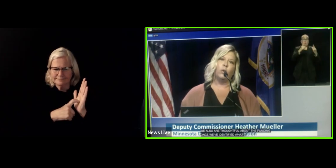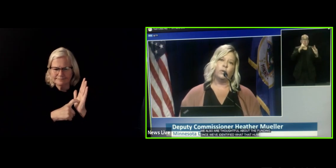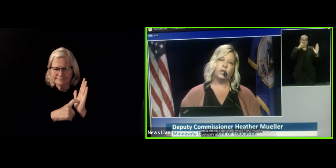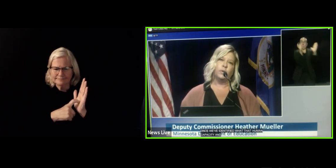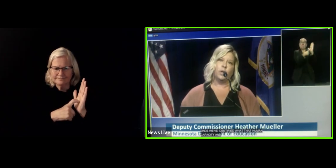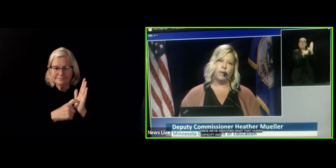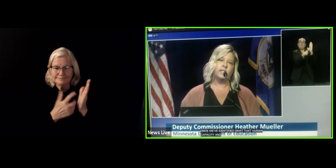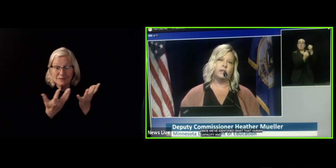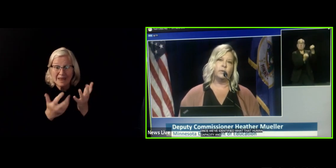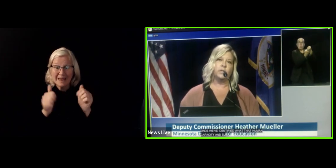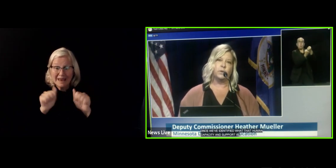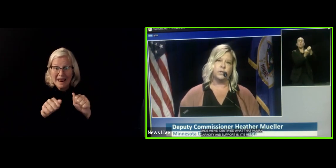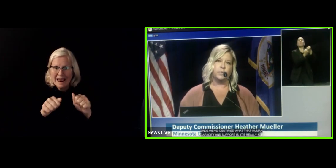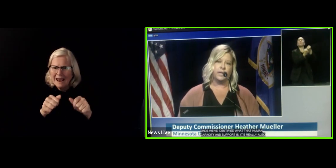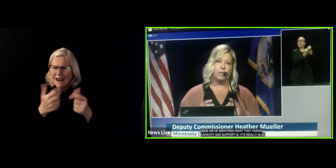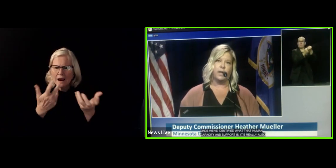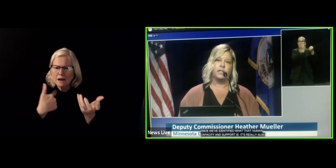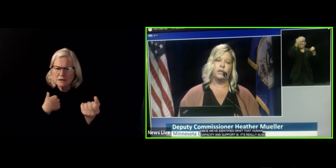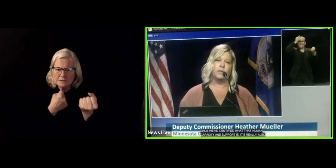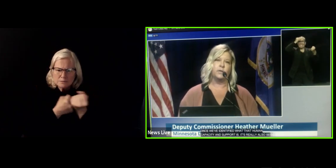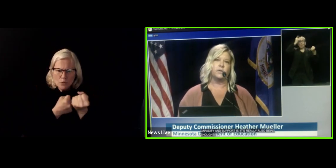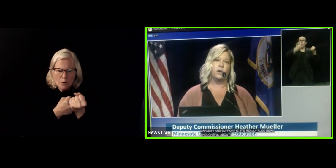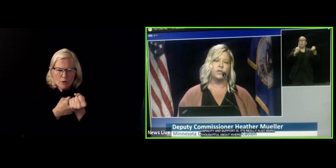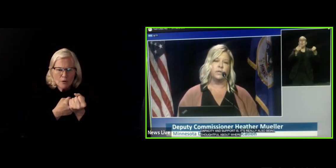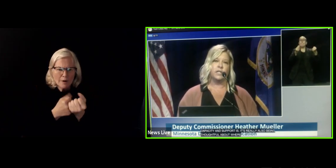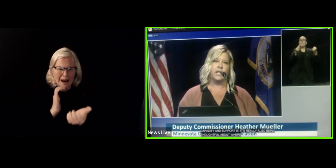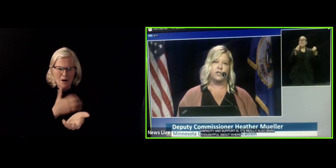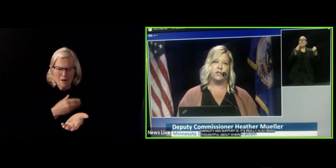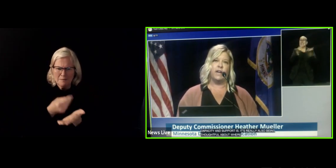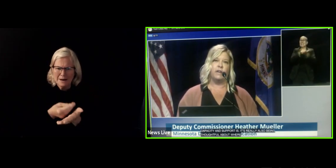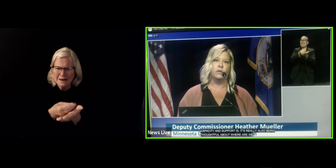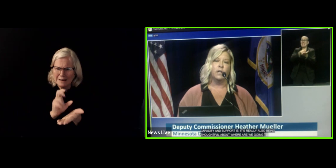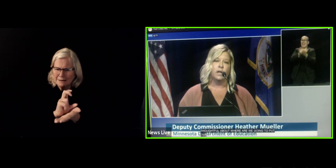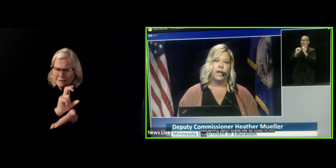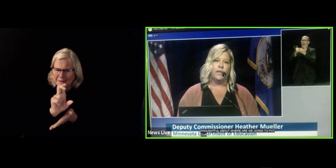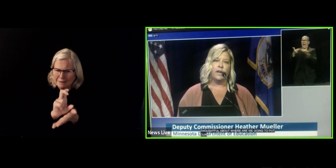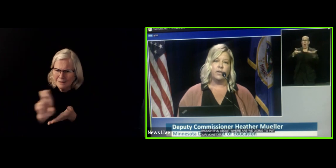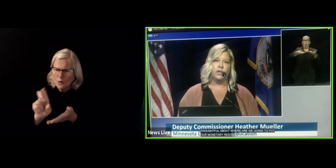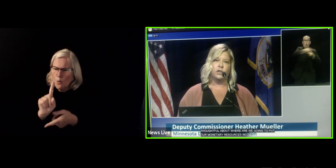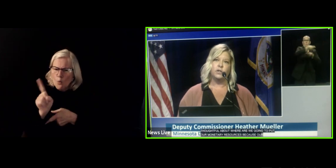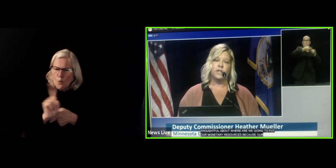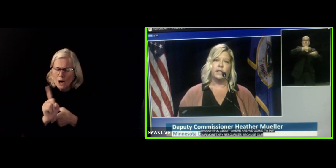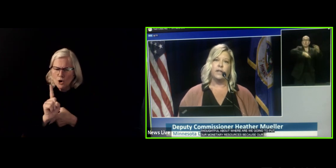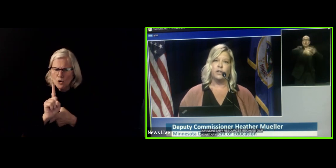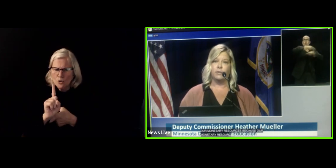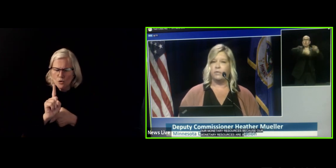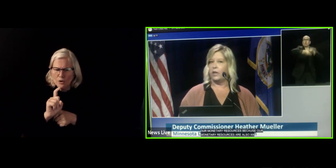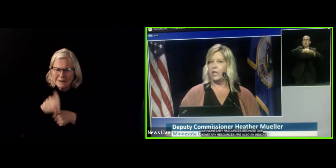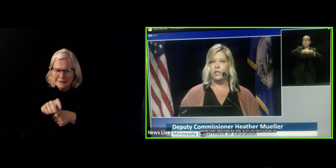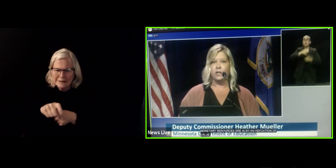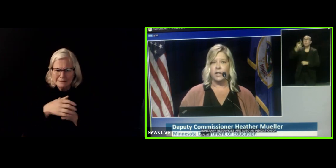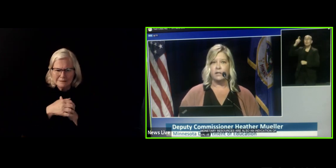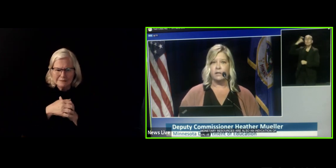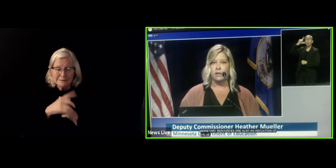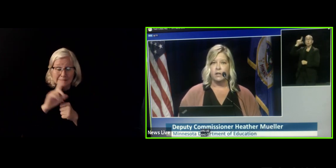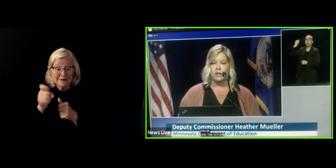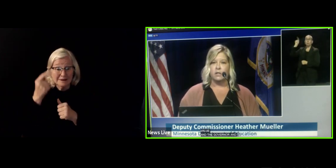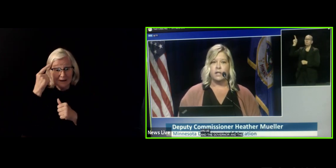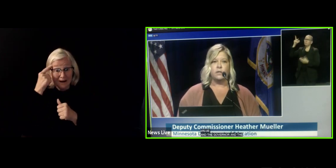where are we going to put our monetary resources, because our monetary resources are also an indication of value. And the governor and the lieutenant governor have been very clear in